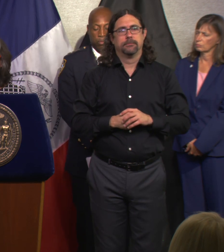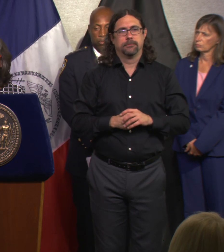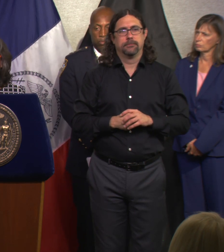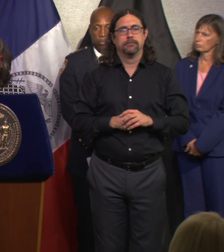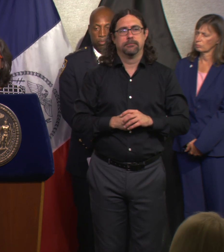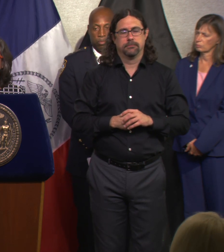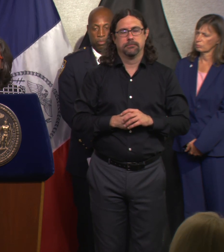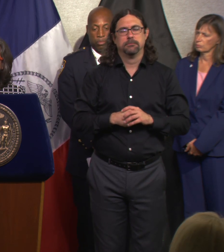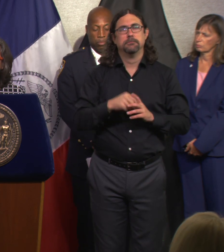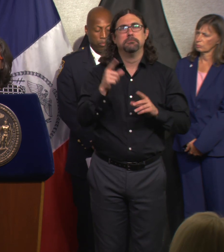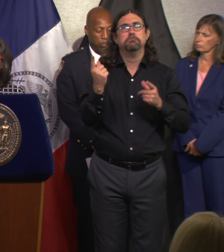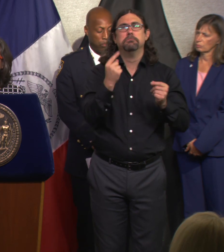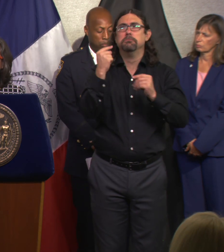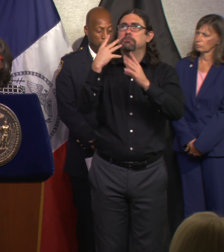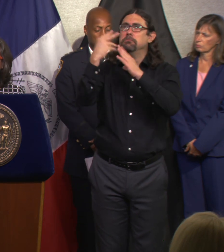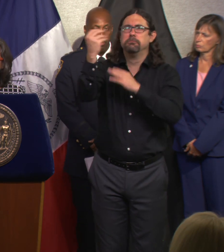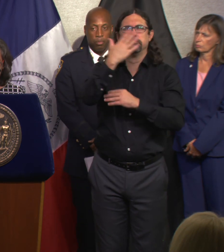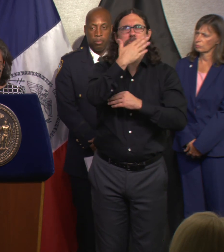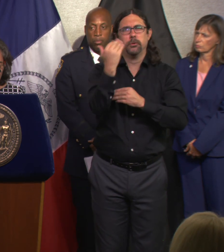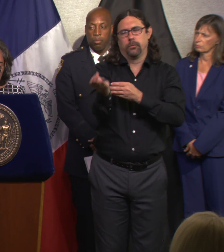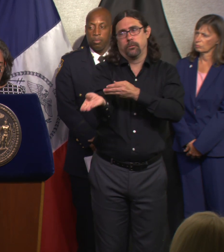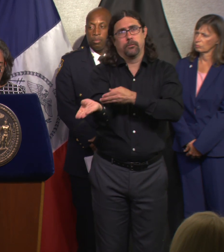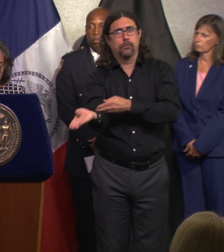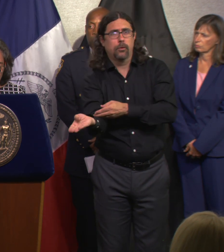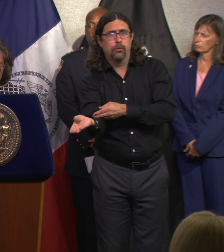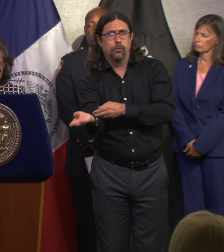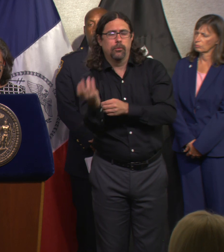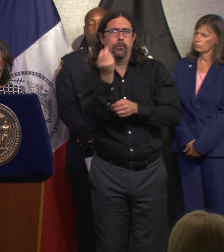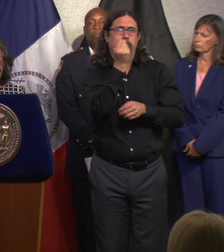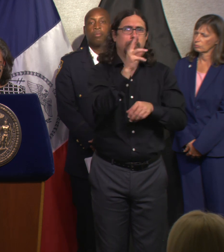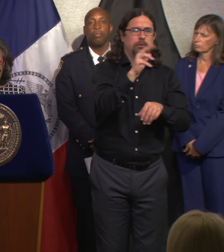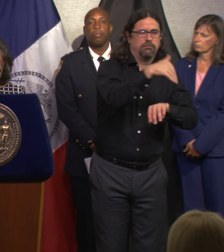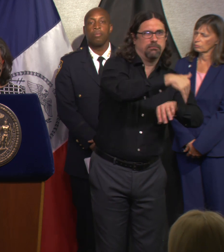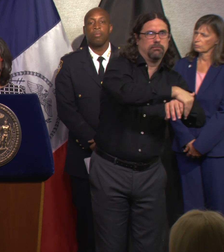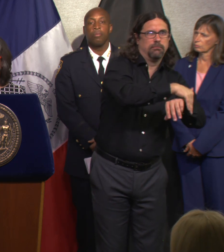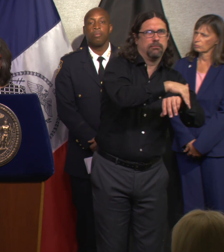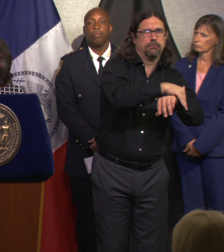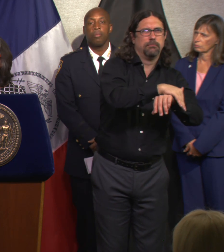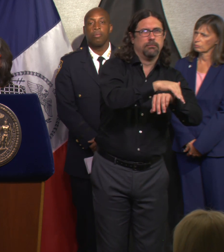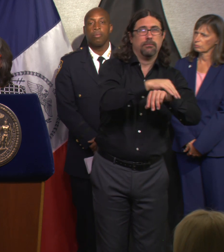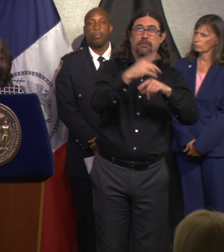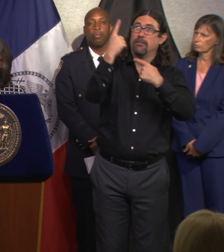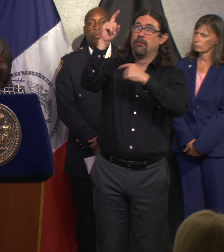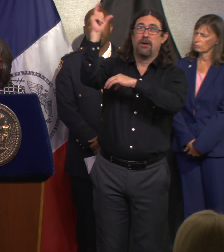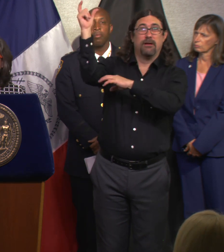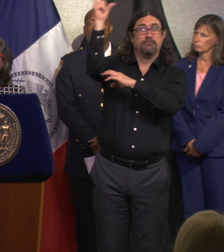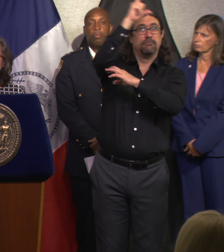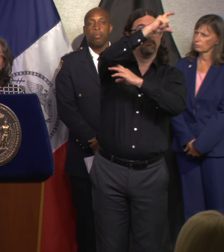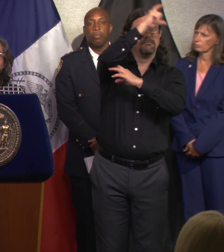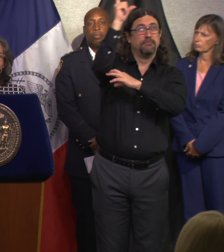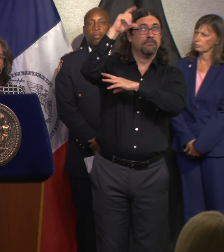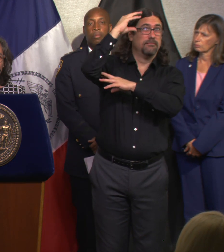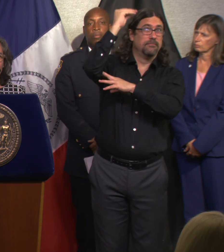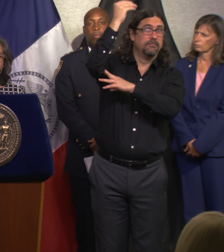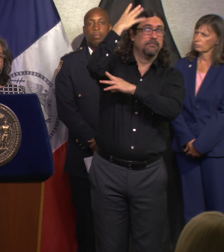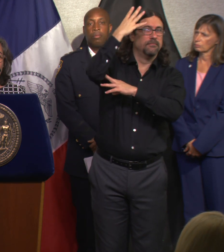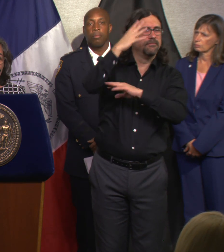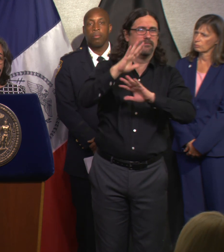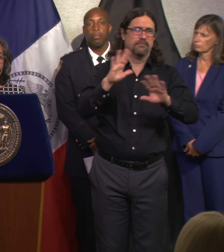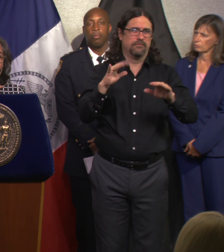a reminder not to overexercise your pets as well. For those without air conditioning, frequent